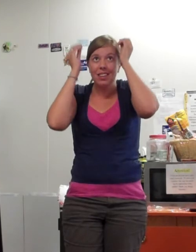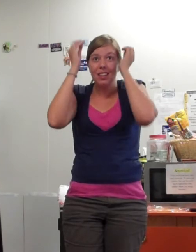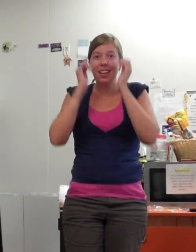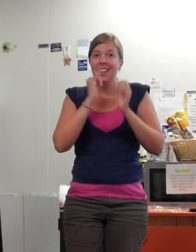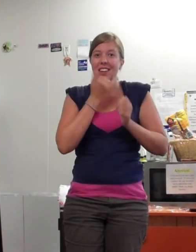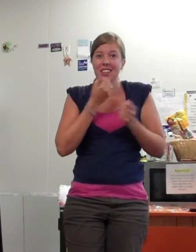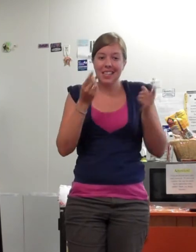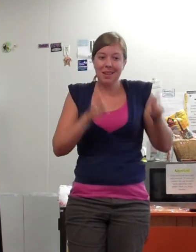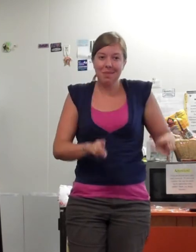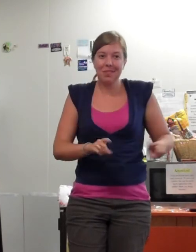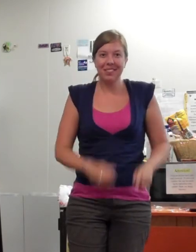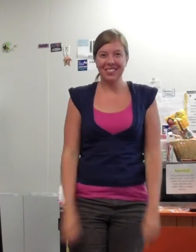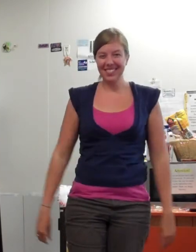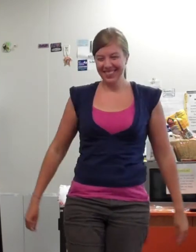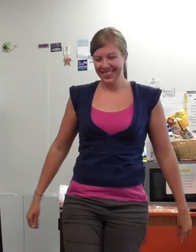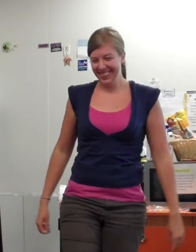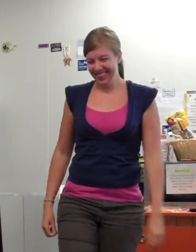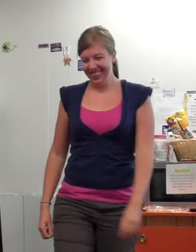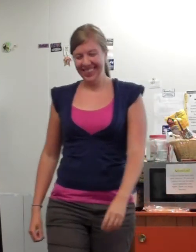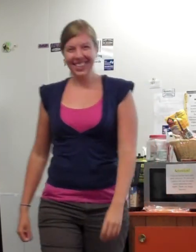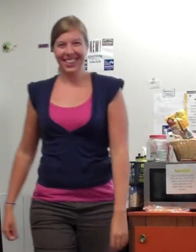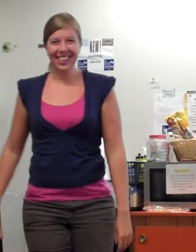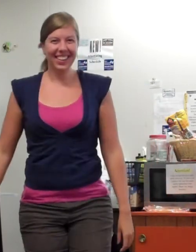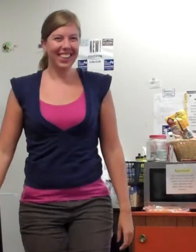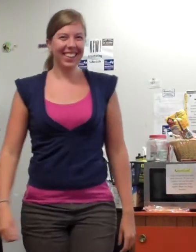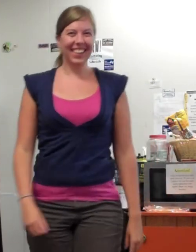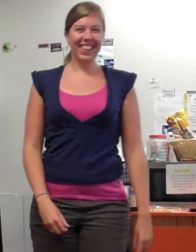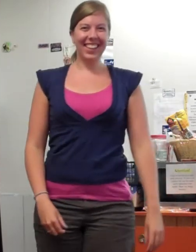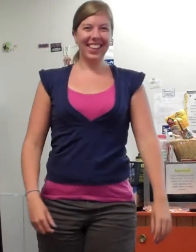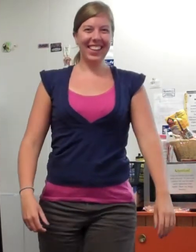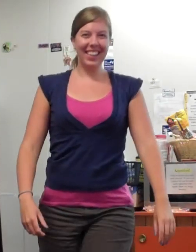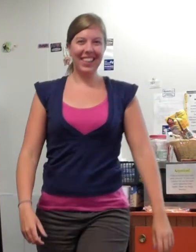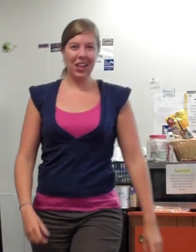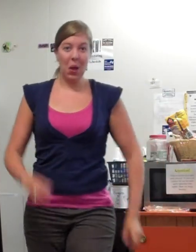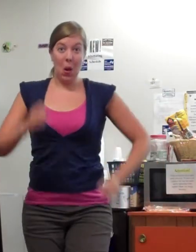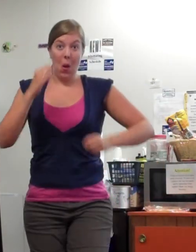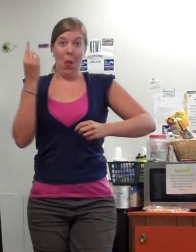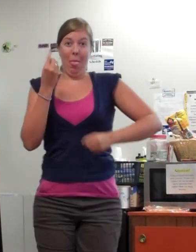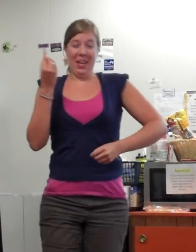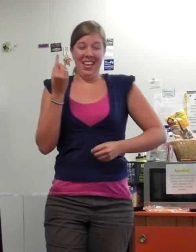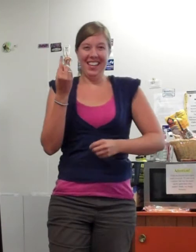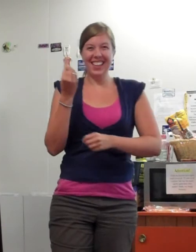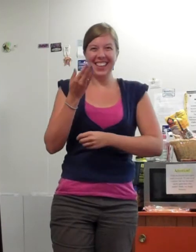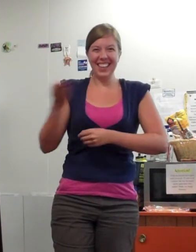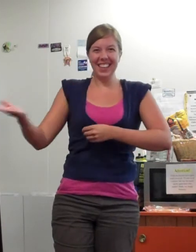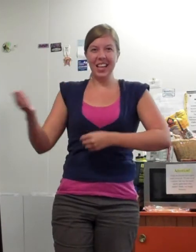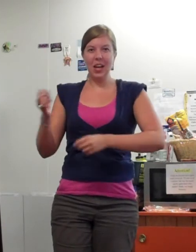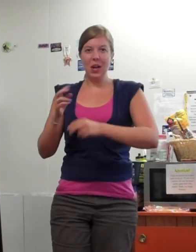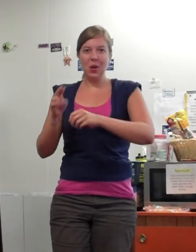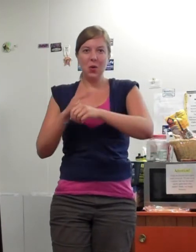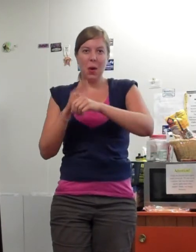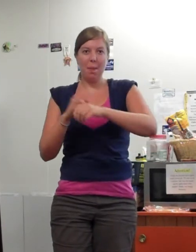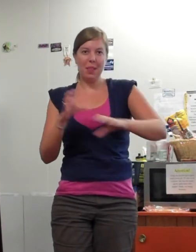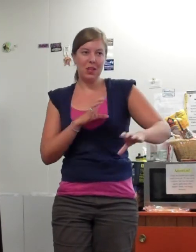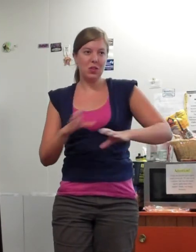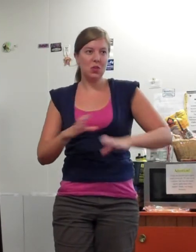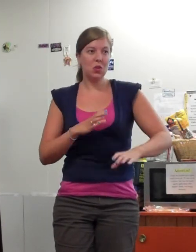think we're done. All right, so the only other thing that I would normally do as wait a minute. any other math lesson is I would go back to that first